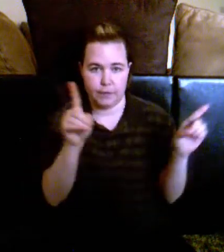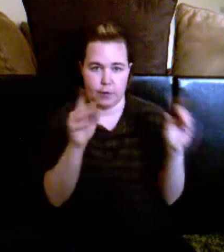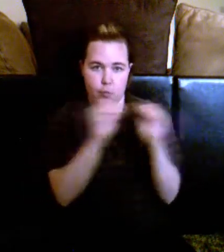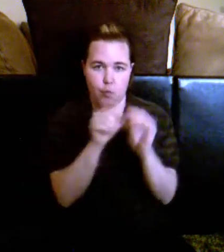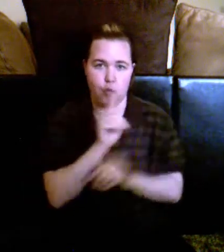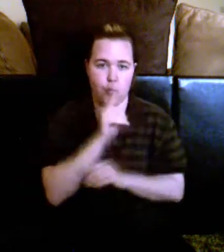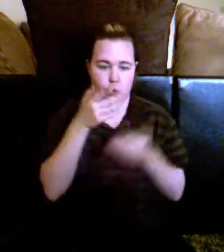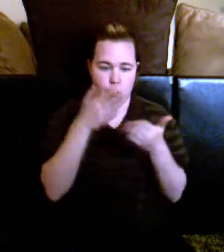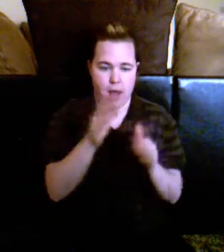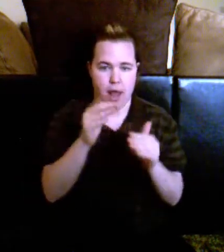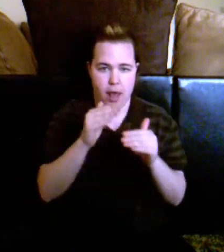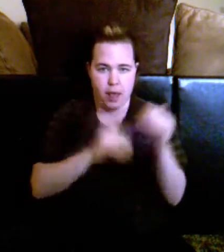way than we do as teachers.